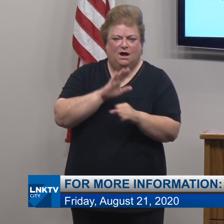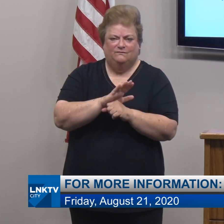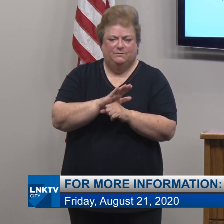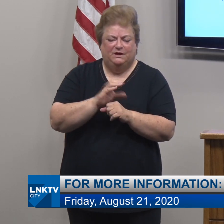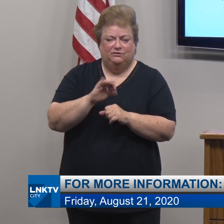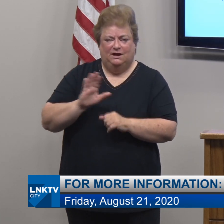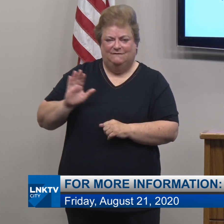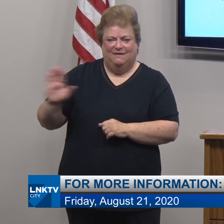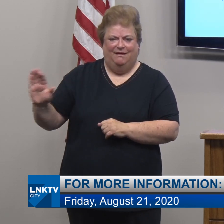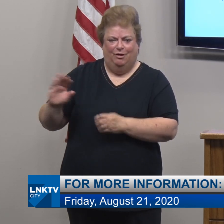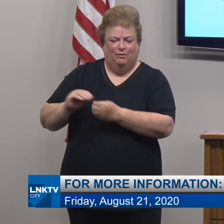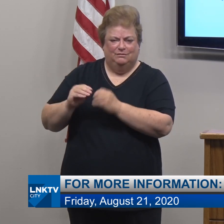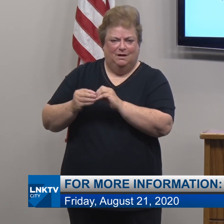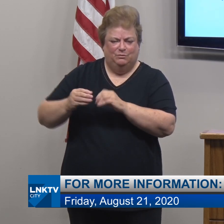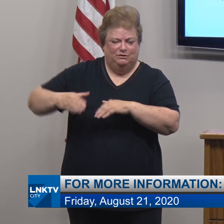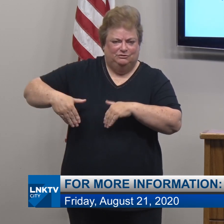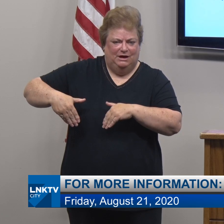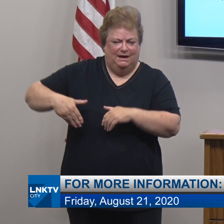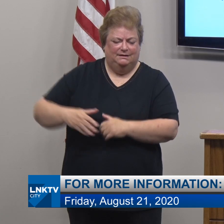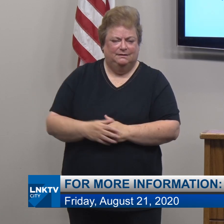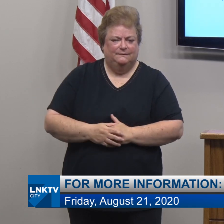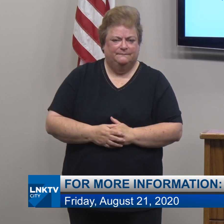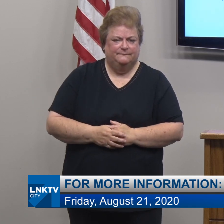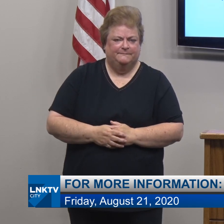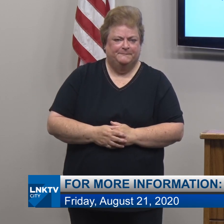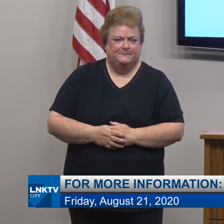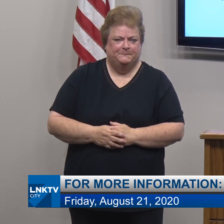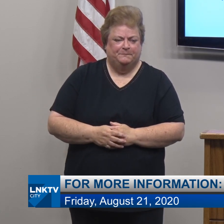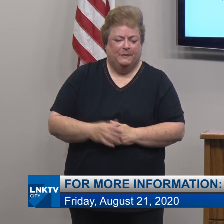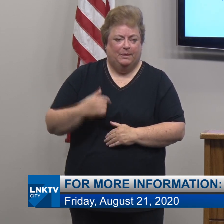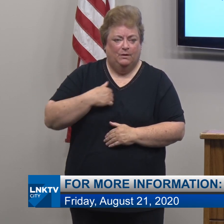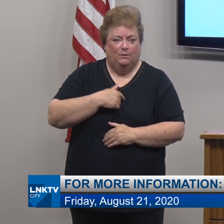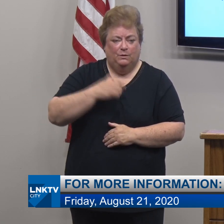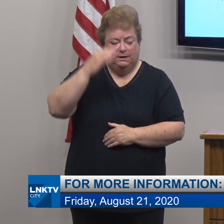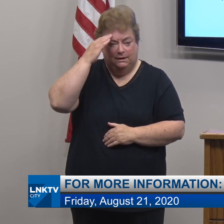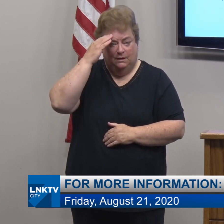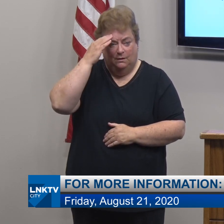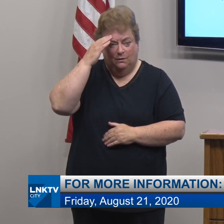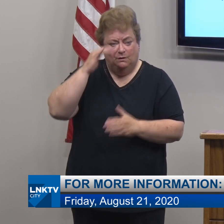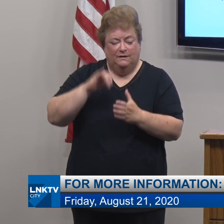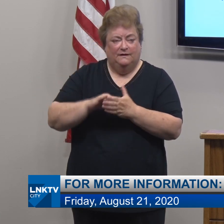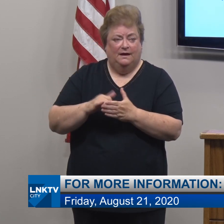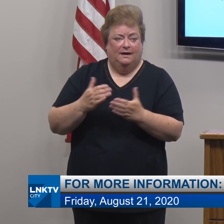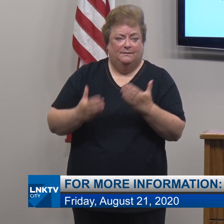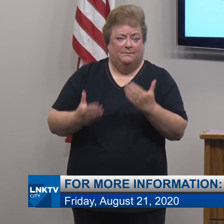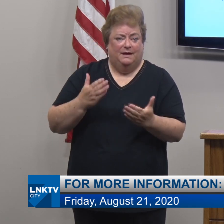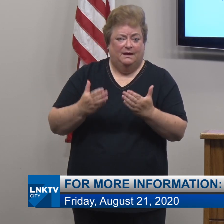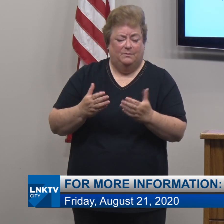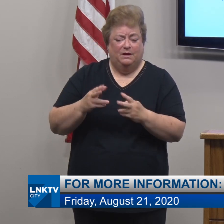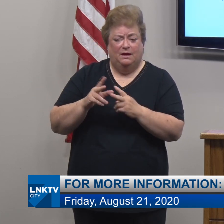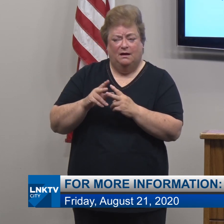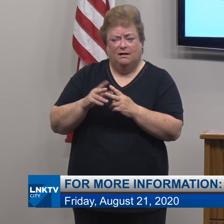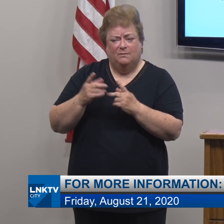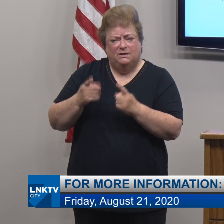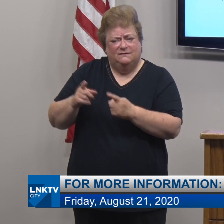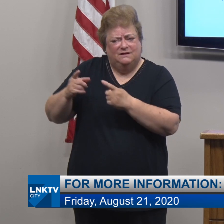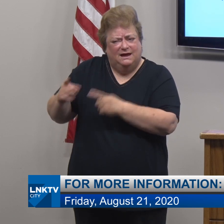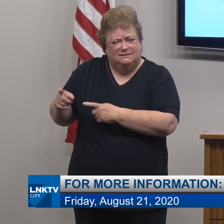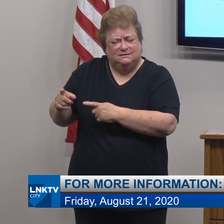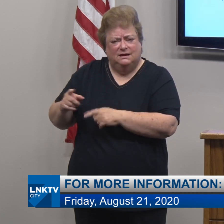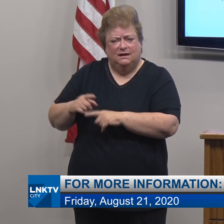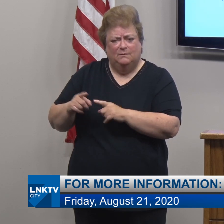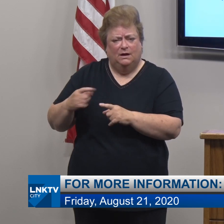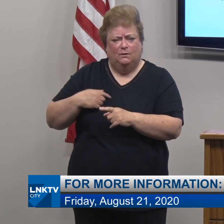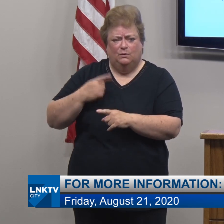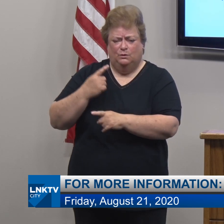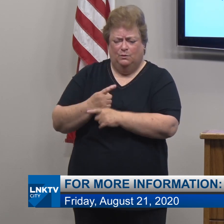those numbers just yet. We know that there are probably a couple of cases, but we're just right in the